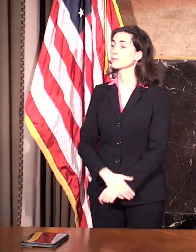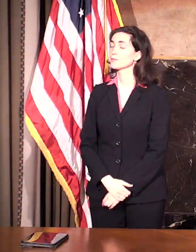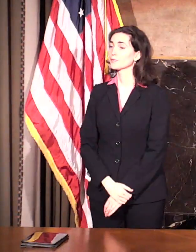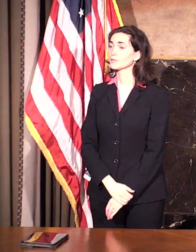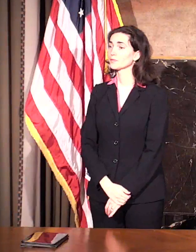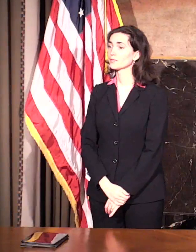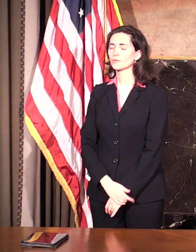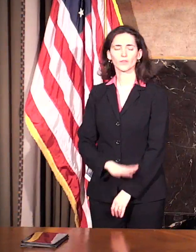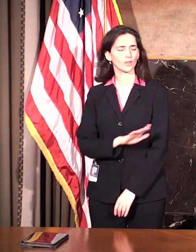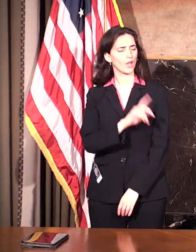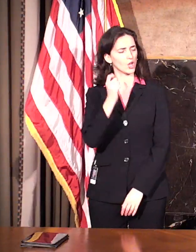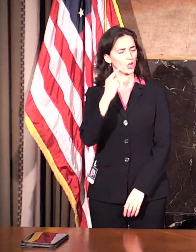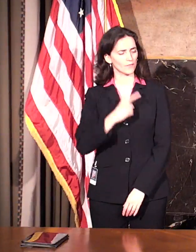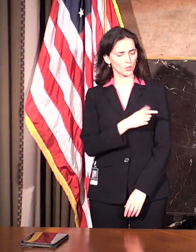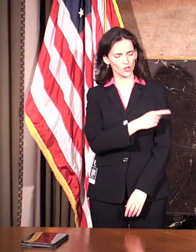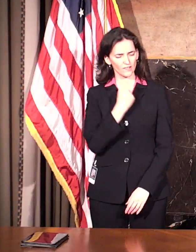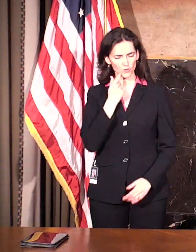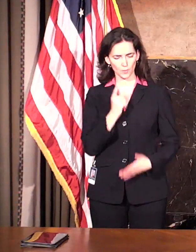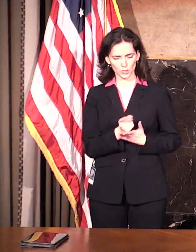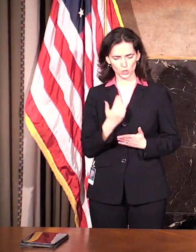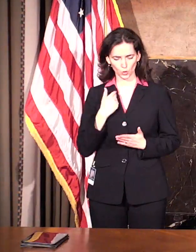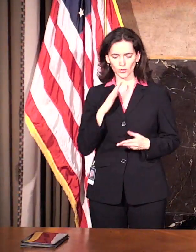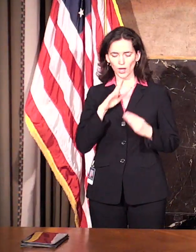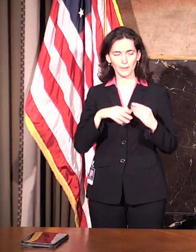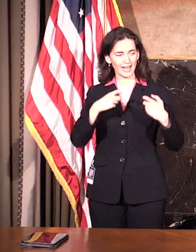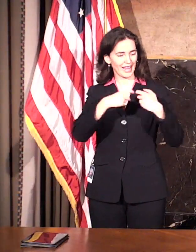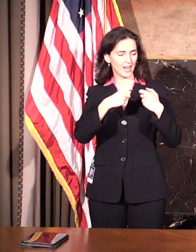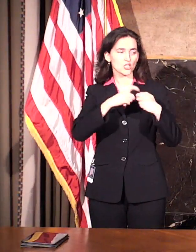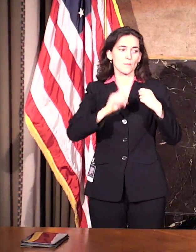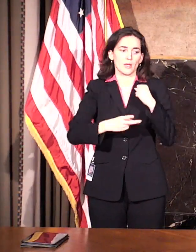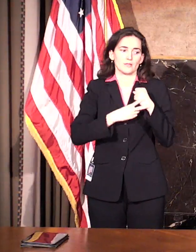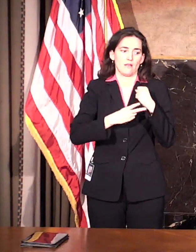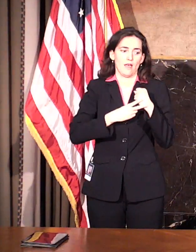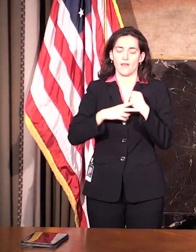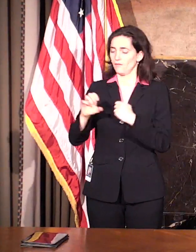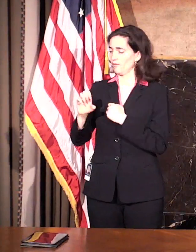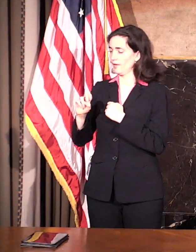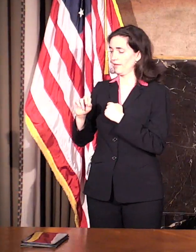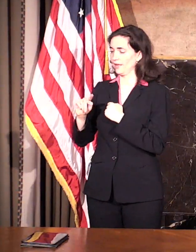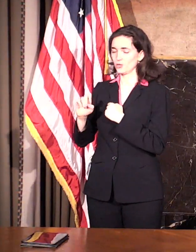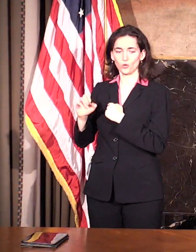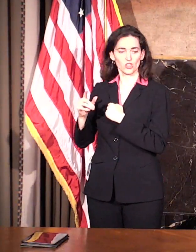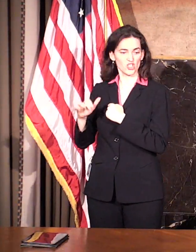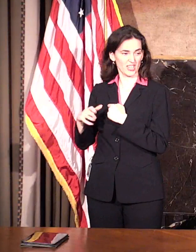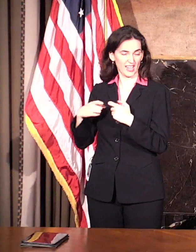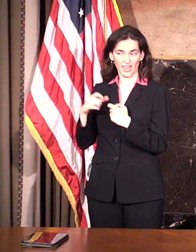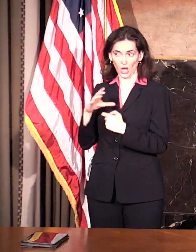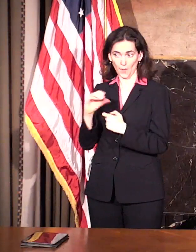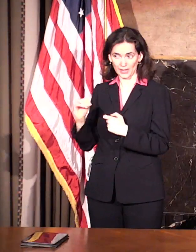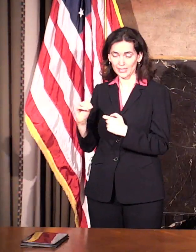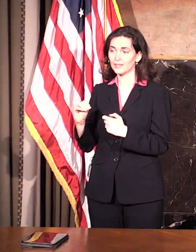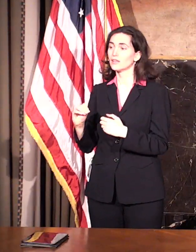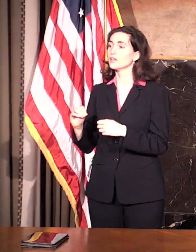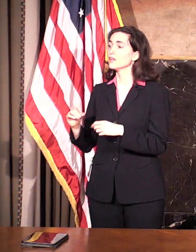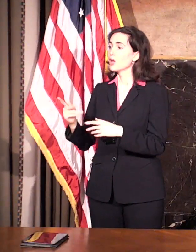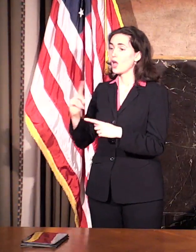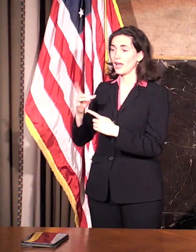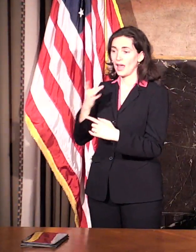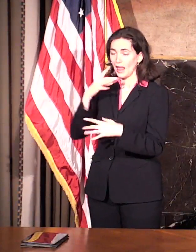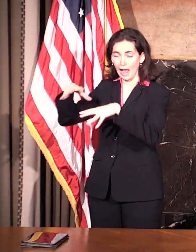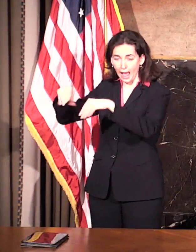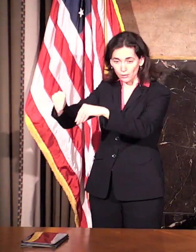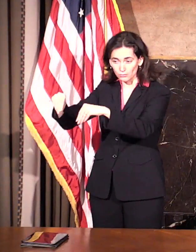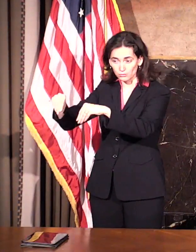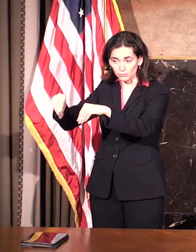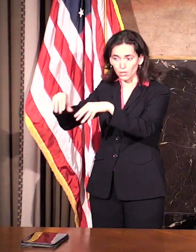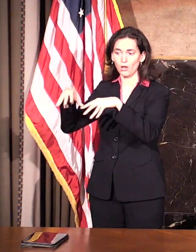talked about the need to conserve power and the issue with Entergy not necessarily putting out those advance notification of those rolling blackouts